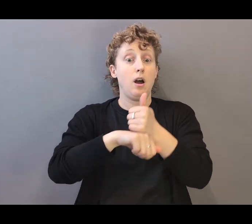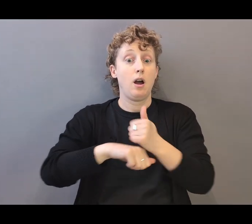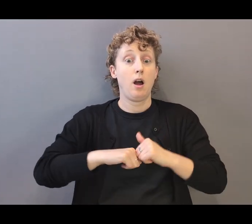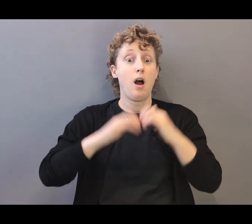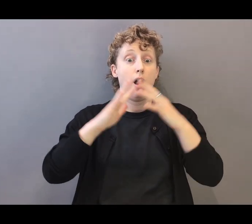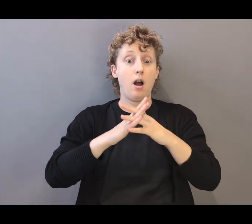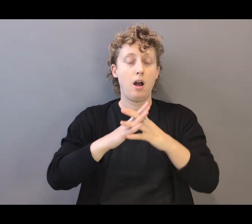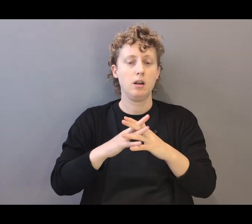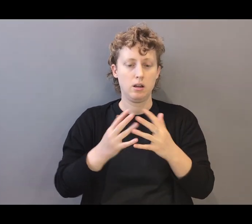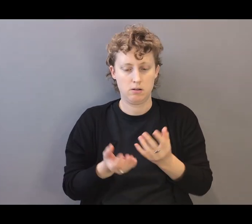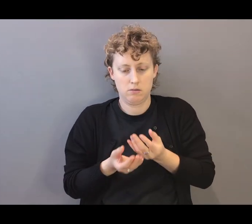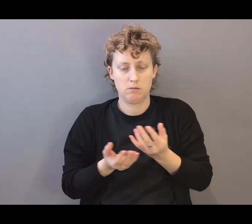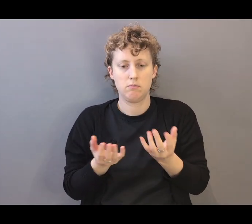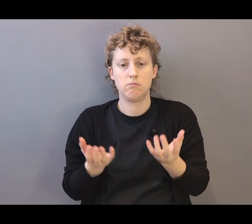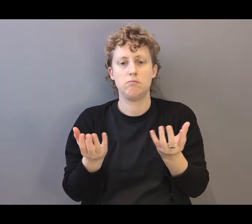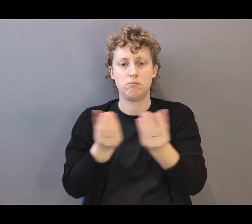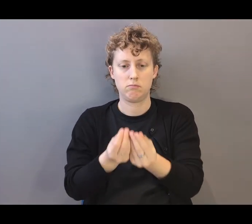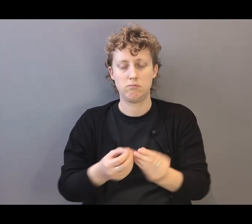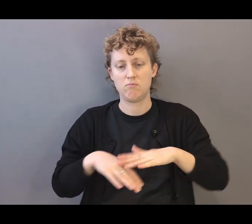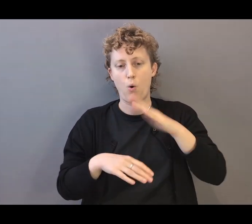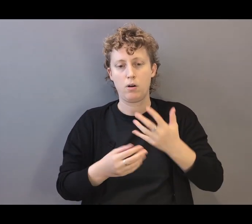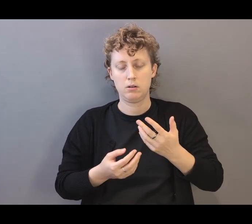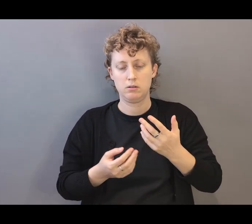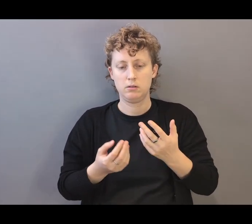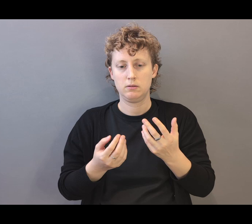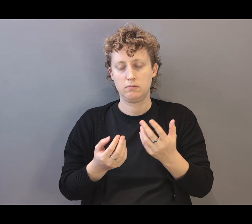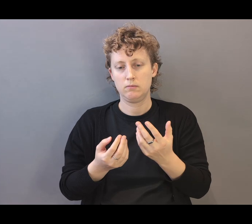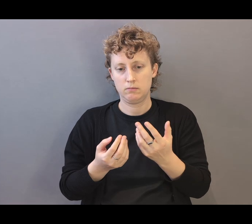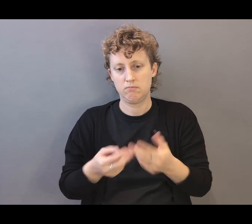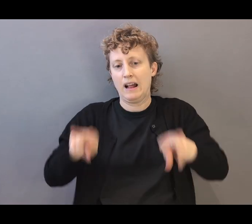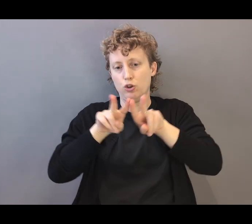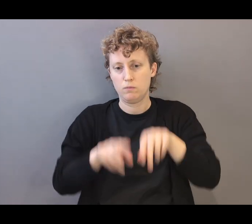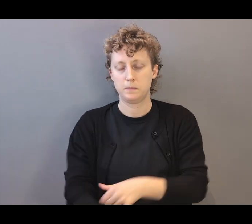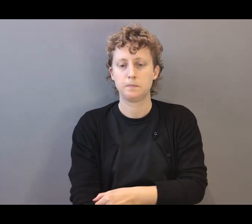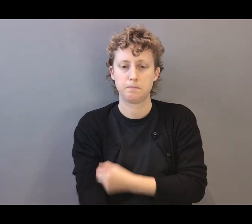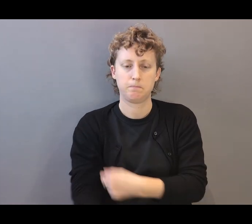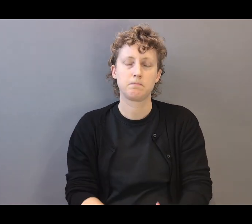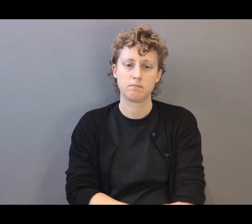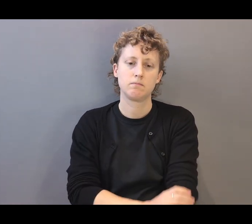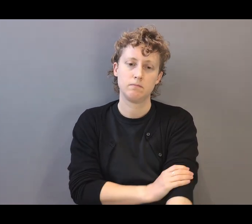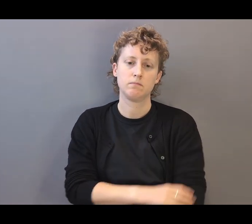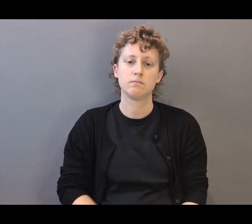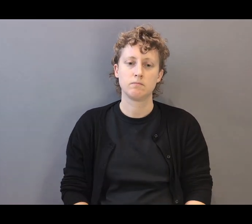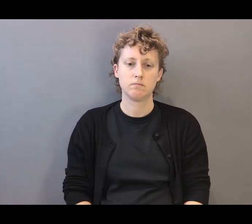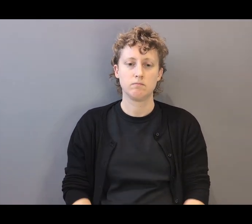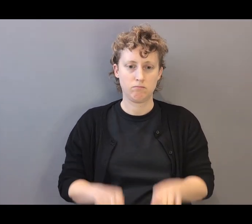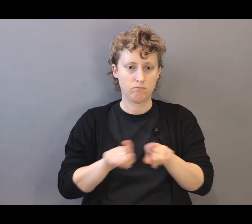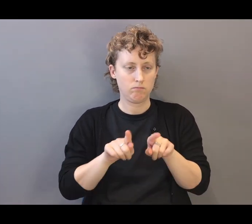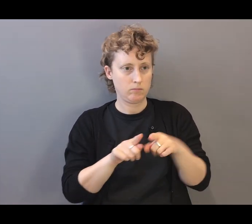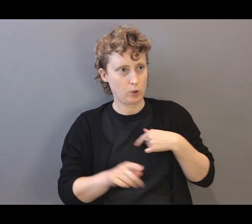for the Commission and the strategy. We also want the Commission to act on assistive